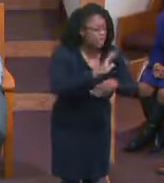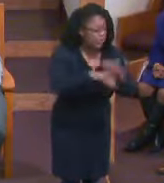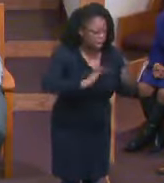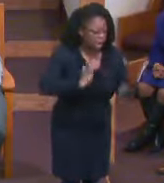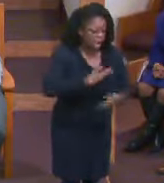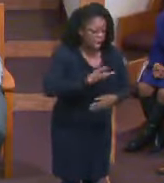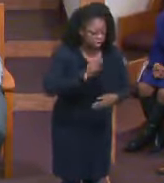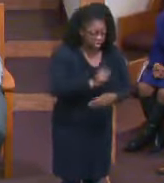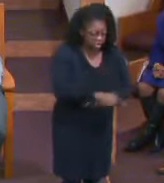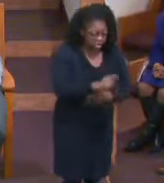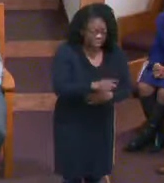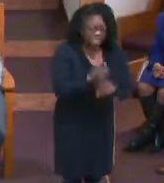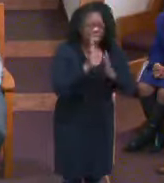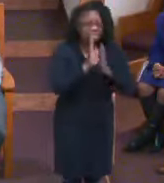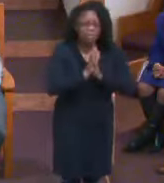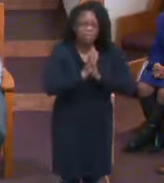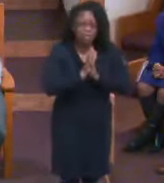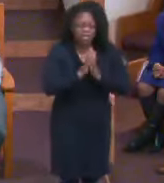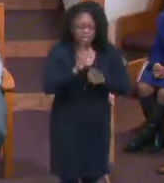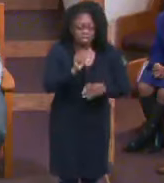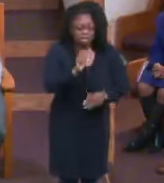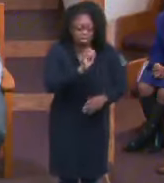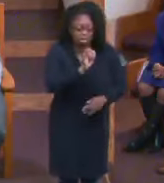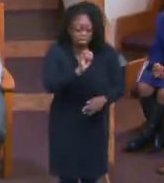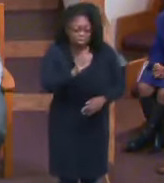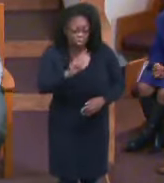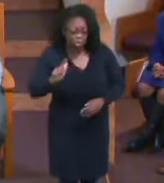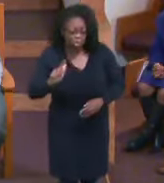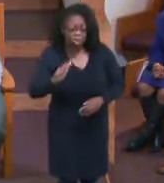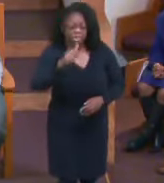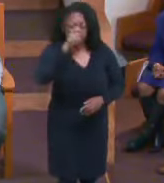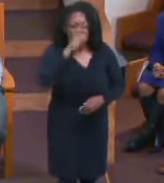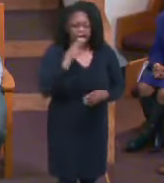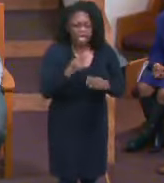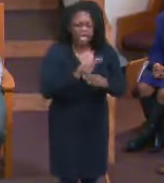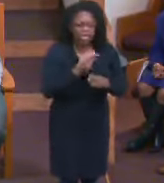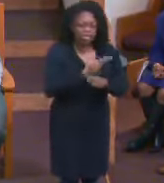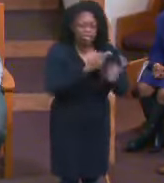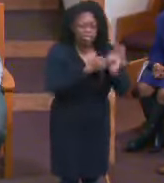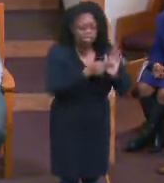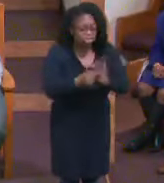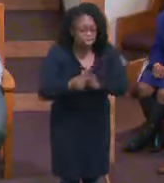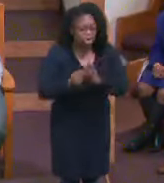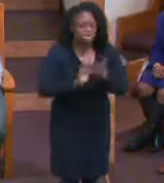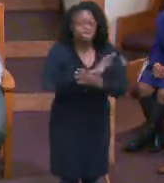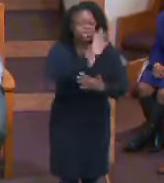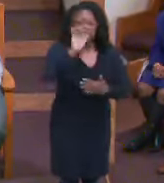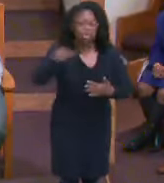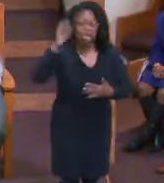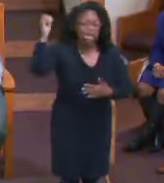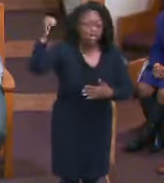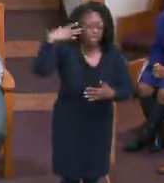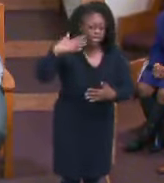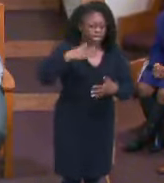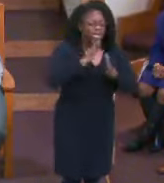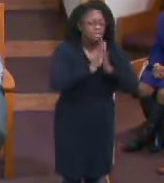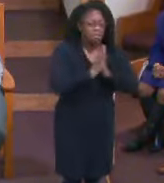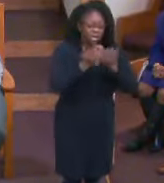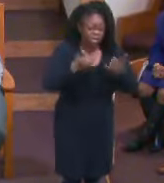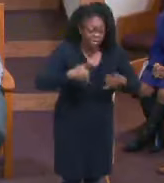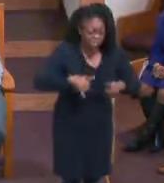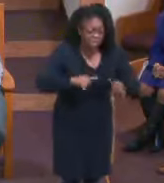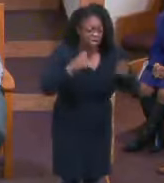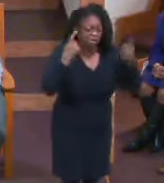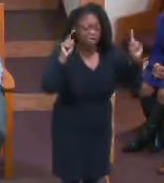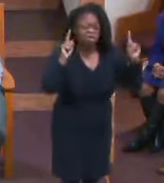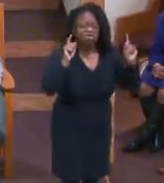the tool or procedure that God uses to disclose God's glory and God's grace. Prayer still works with